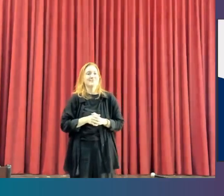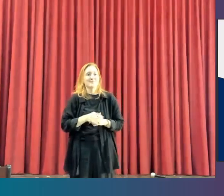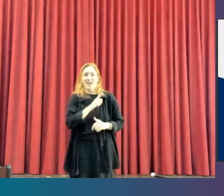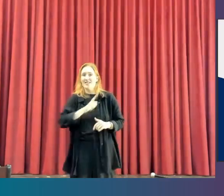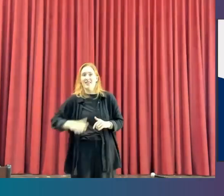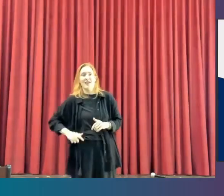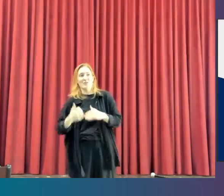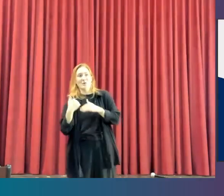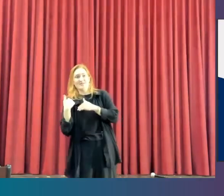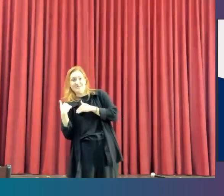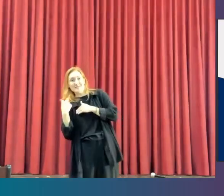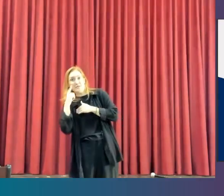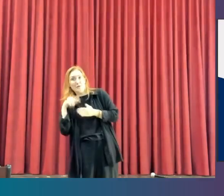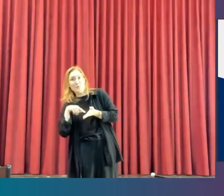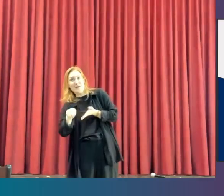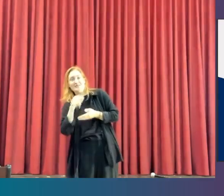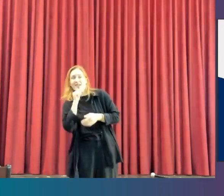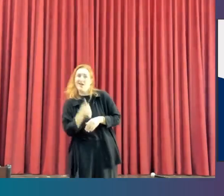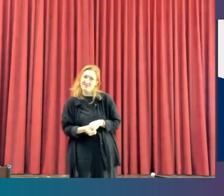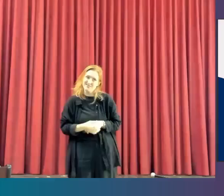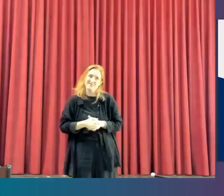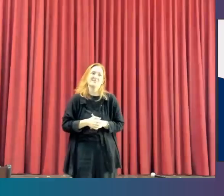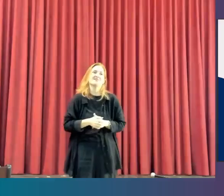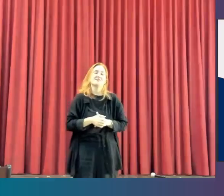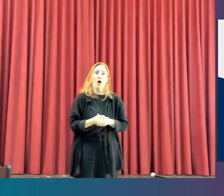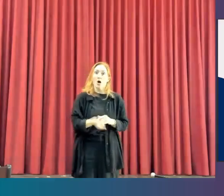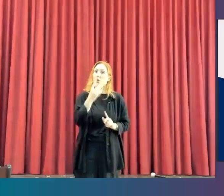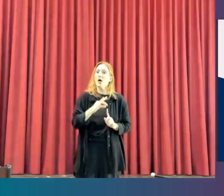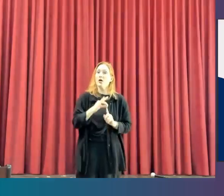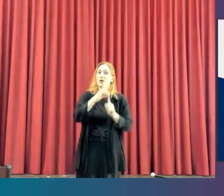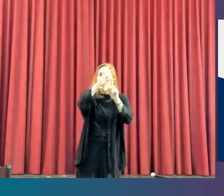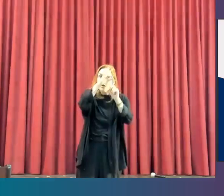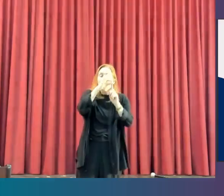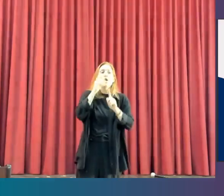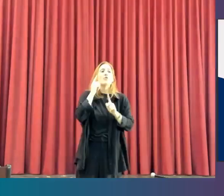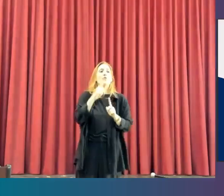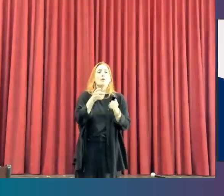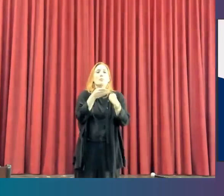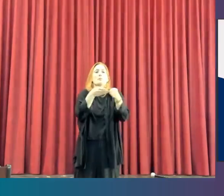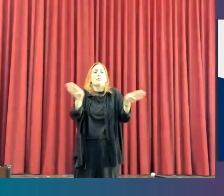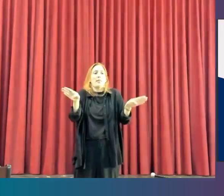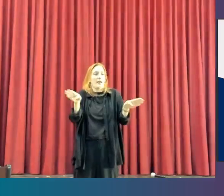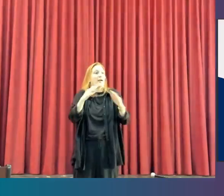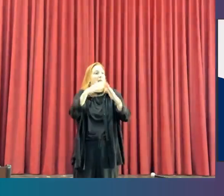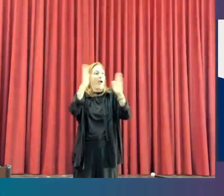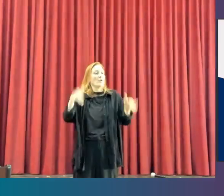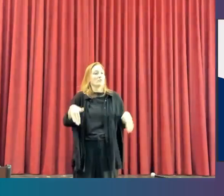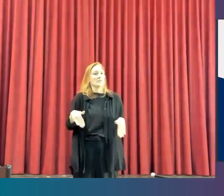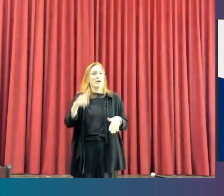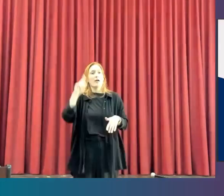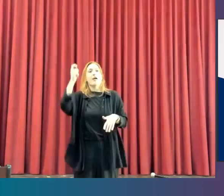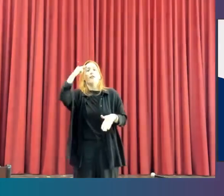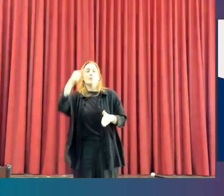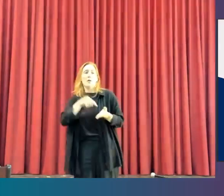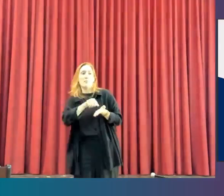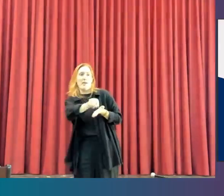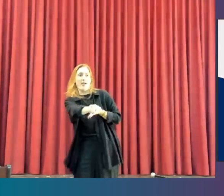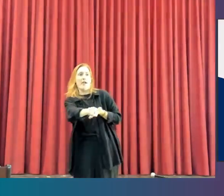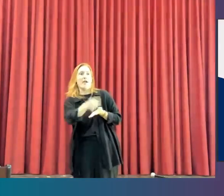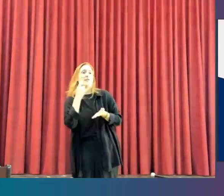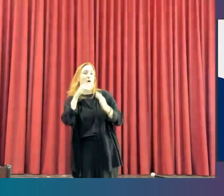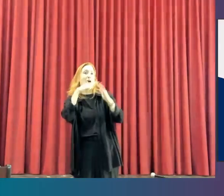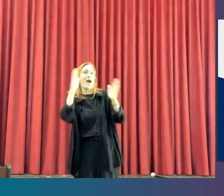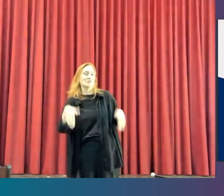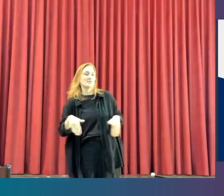An exception, though, is in public housing, housing that's paid for by the government. In that type of housing,